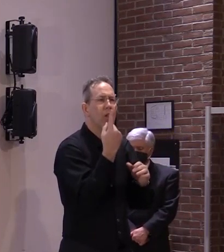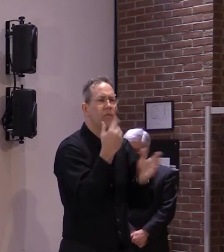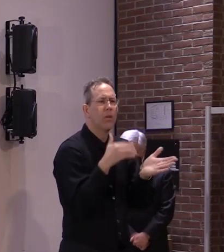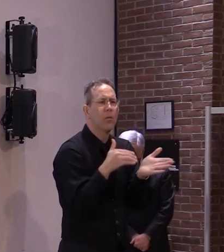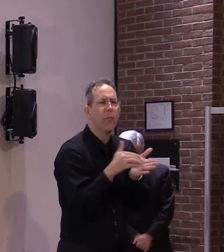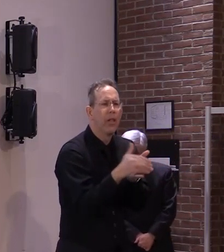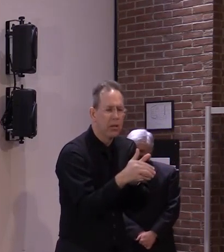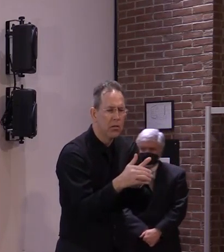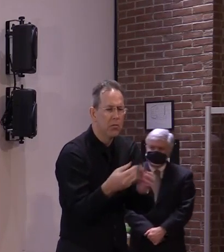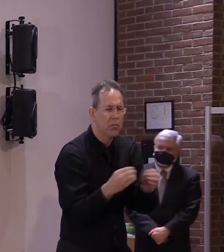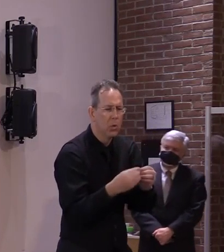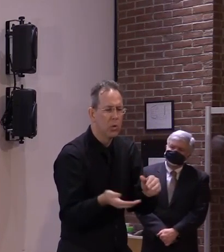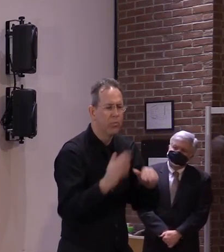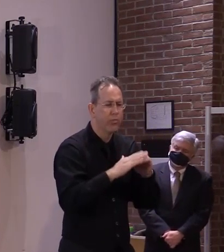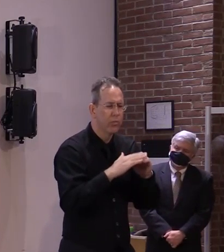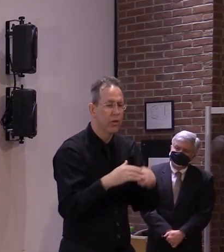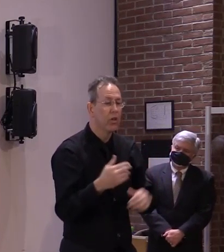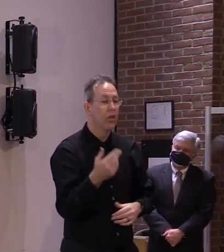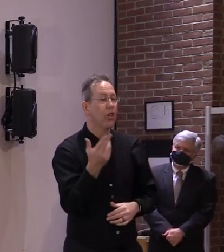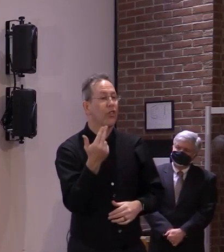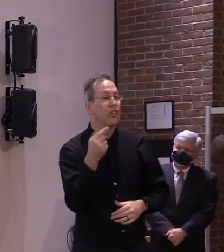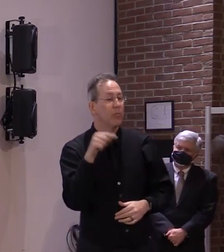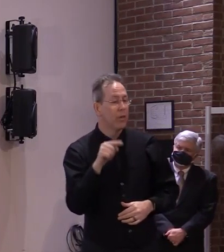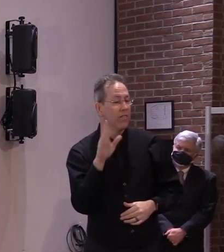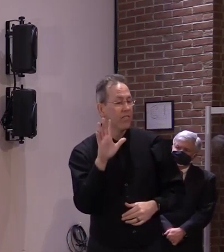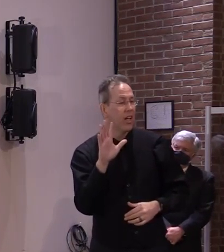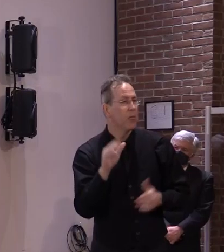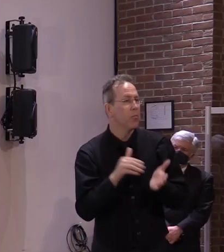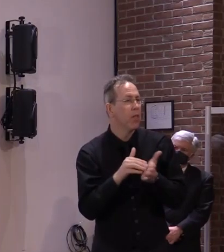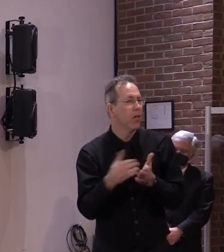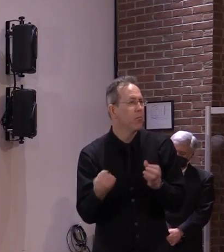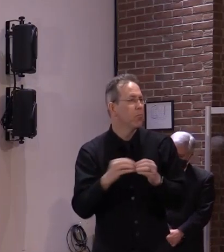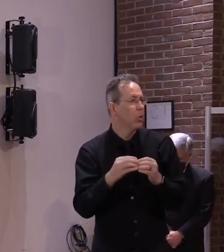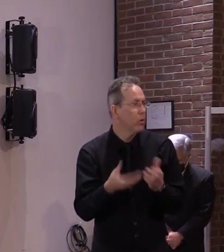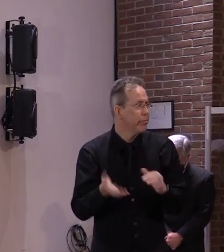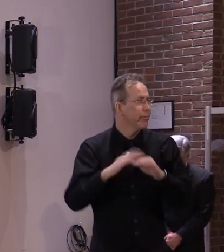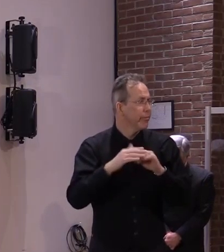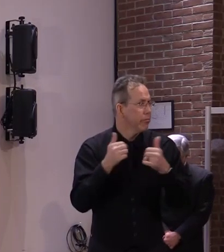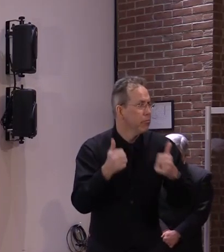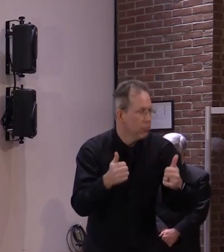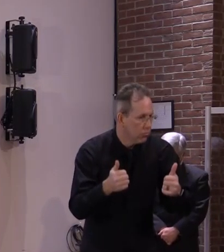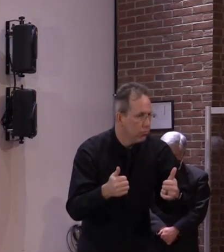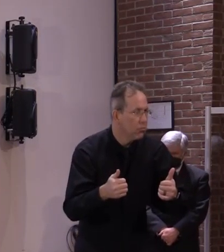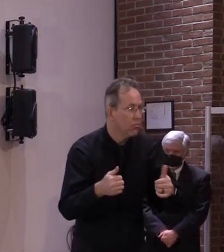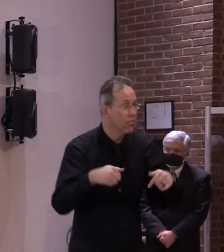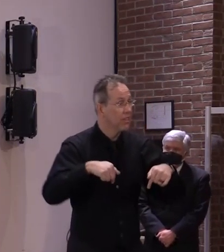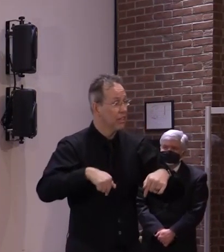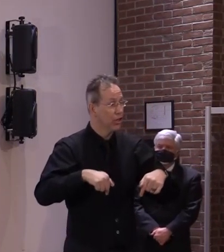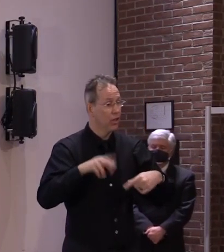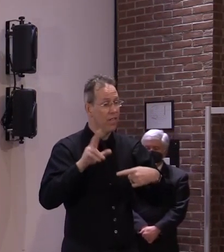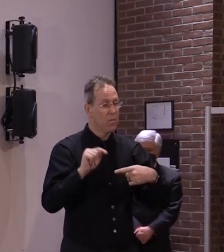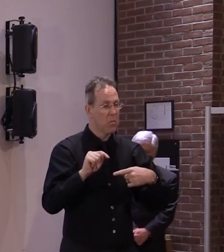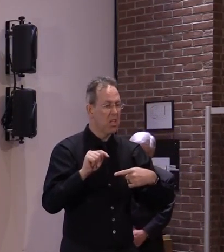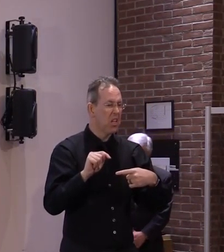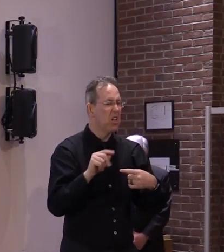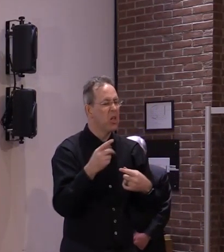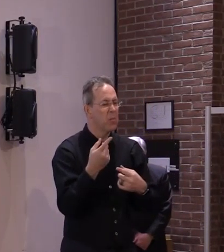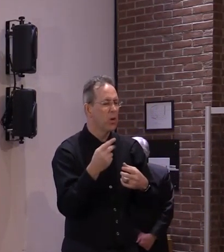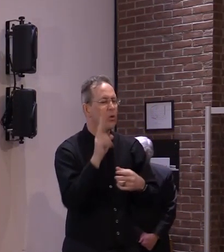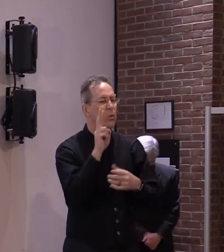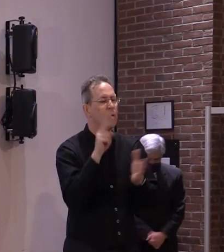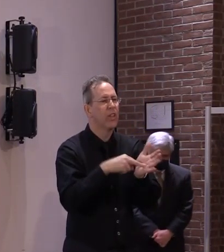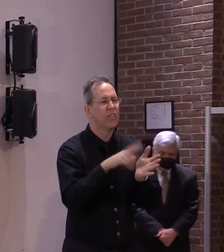equates roughly to about 2,500 doses for Vermont every single week. So we should be seeing that